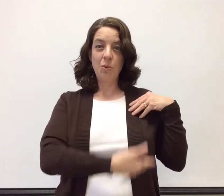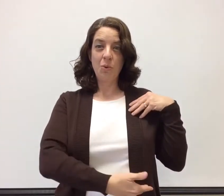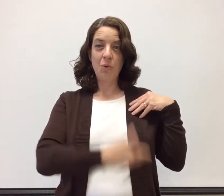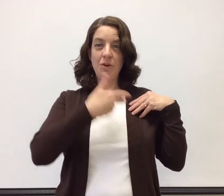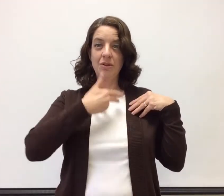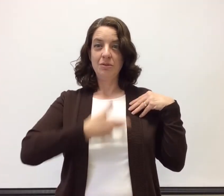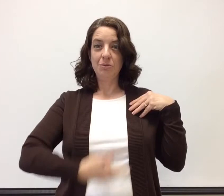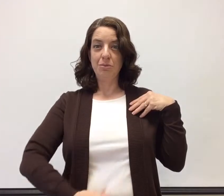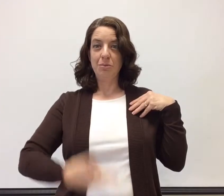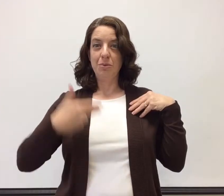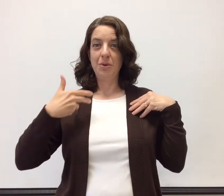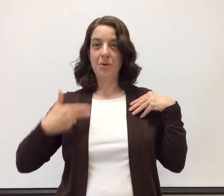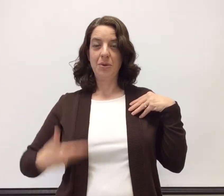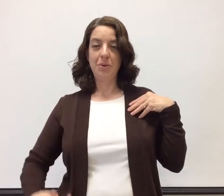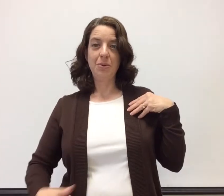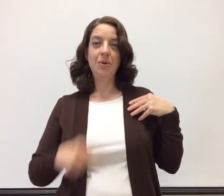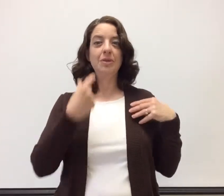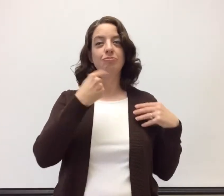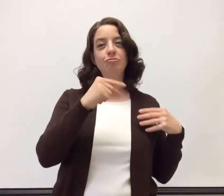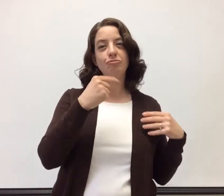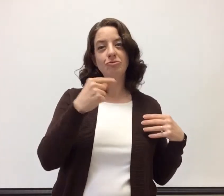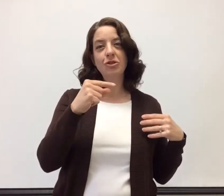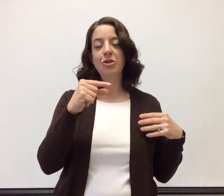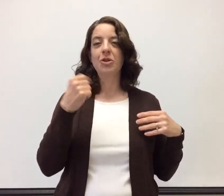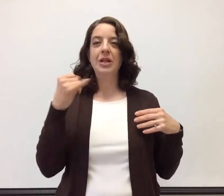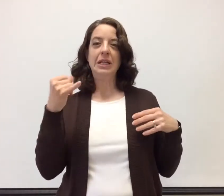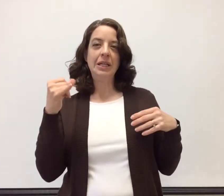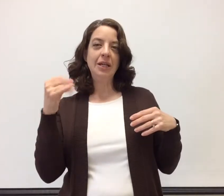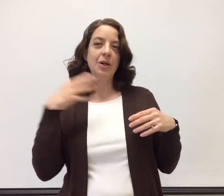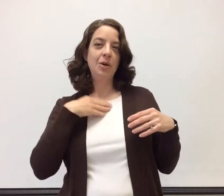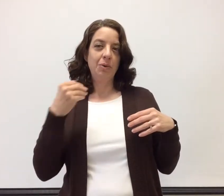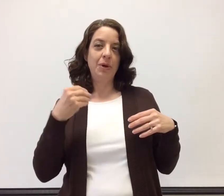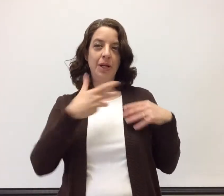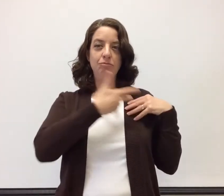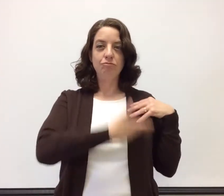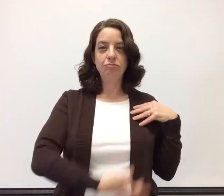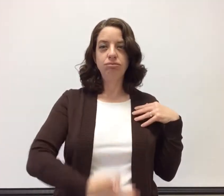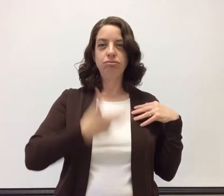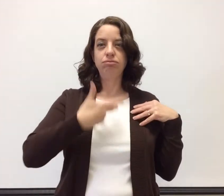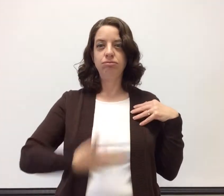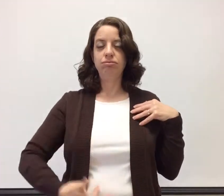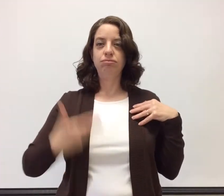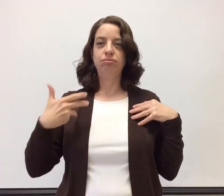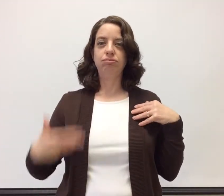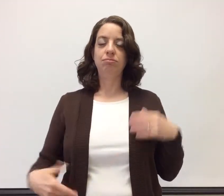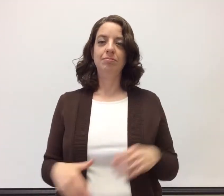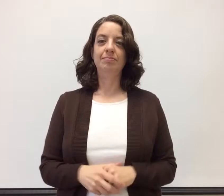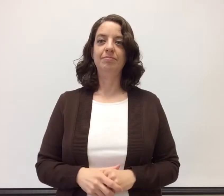So if you look at this next picture up here, we're talking about narrow vertical stripes that are green and yellow and white.